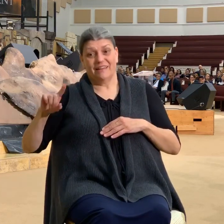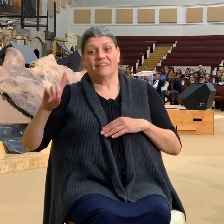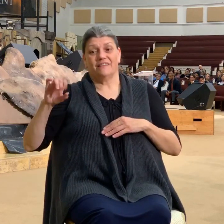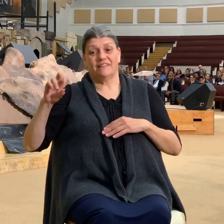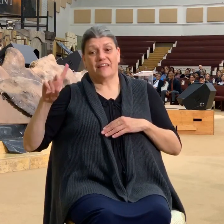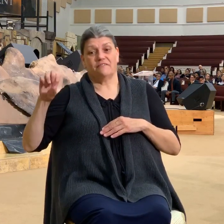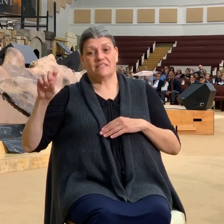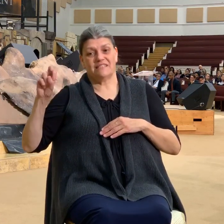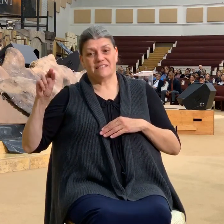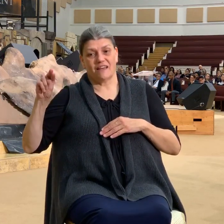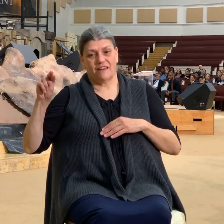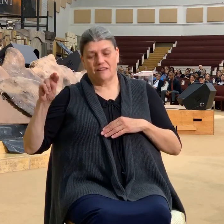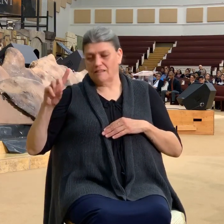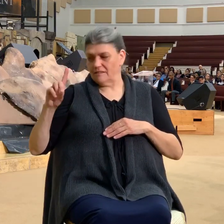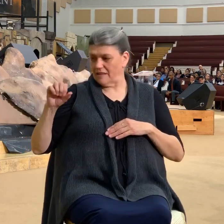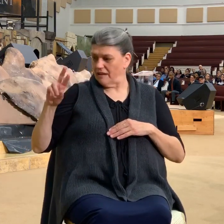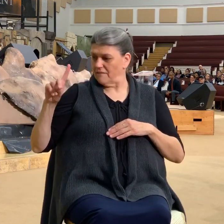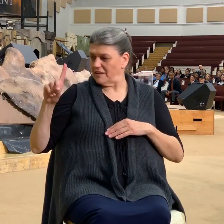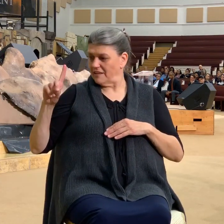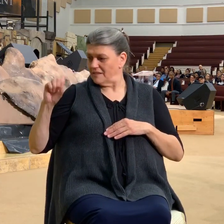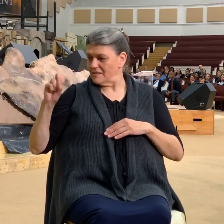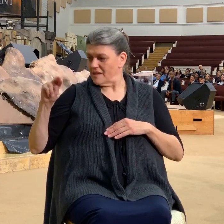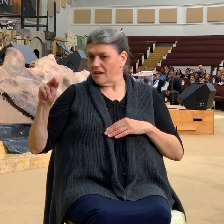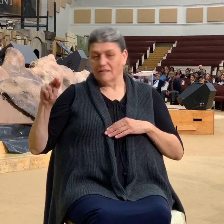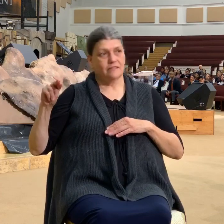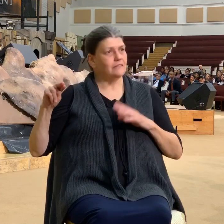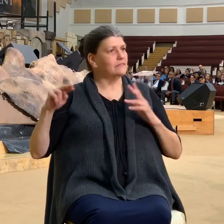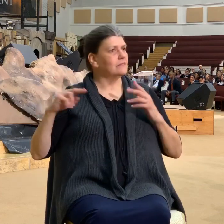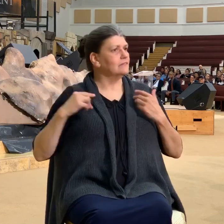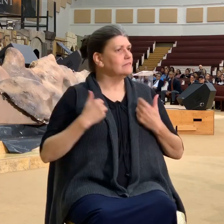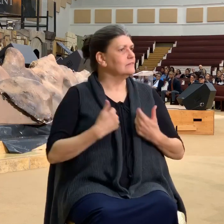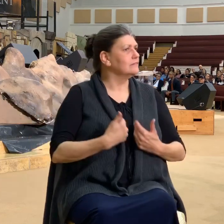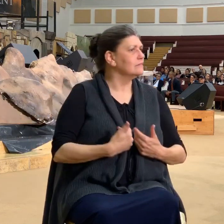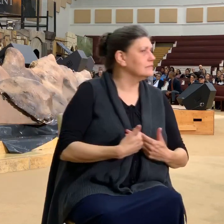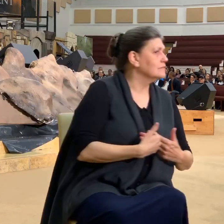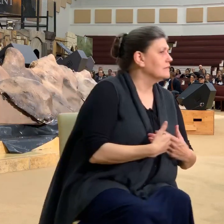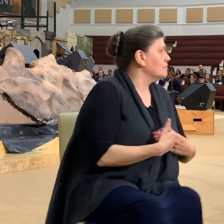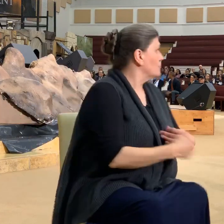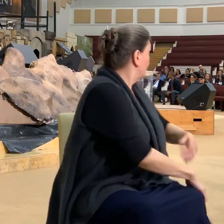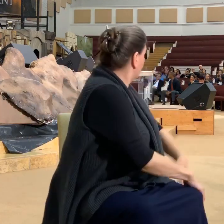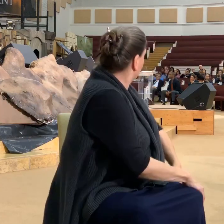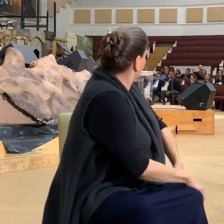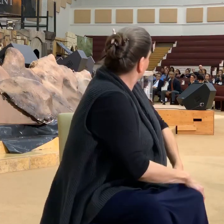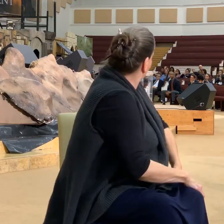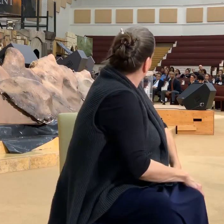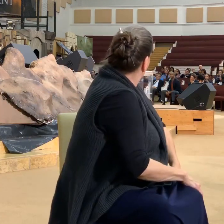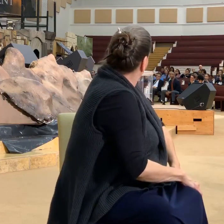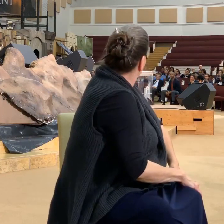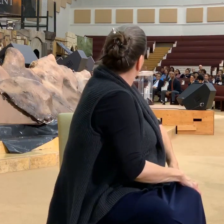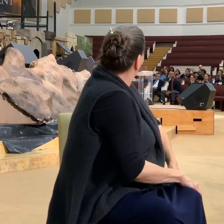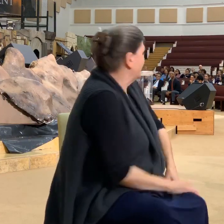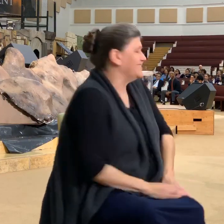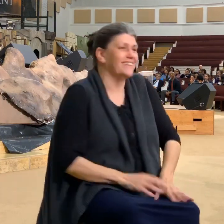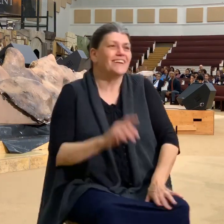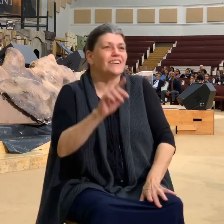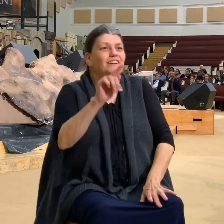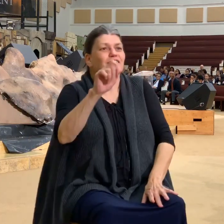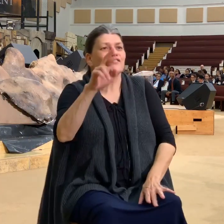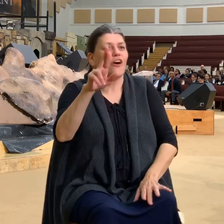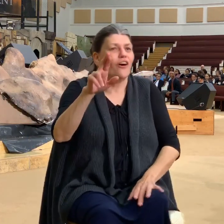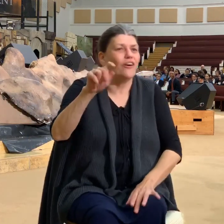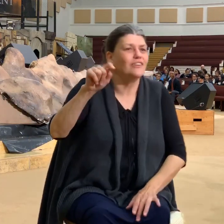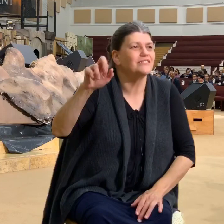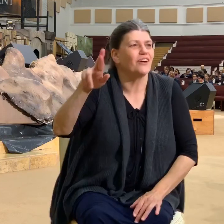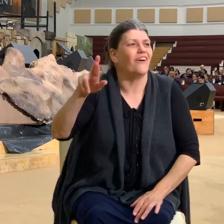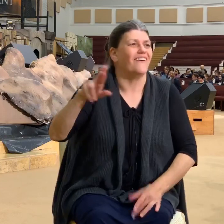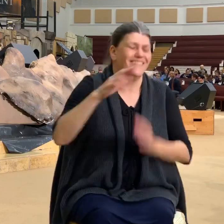Davidson tartar from tartan. I'm sorry. I'm hungry. I'm saying tartar. The tartan.